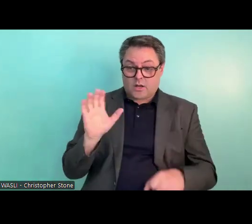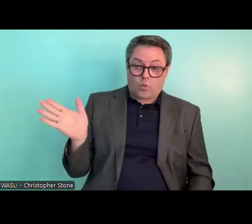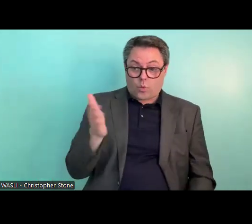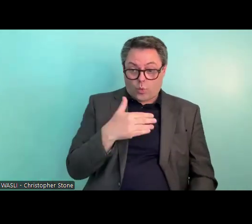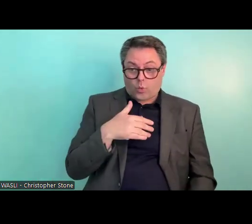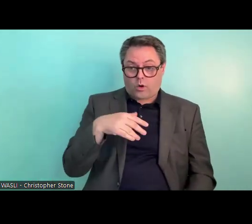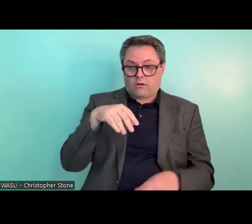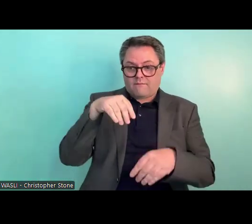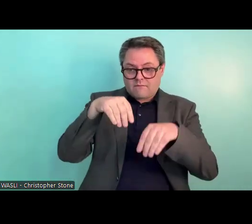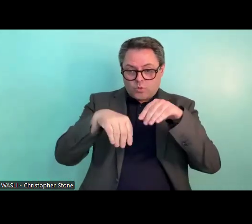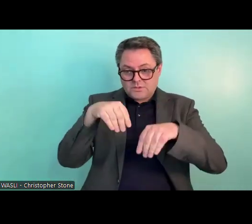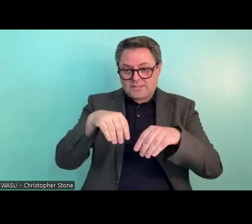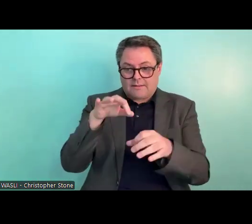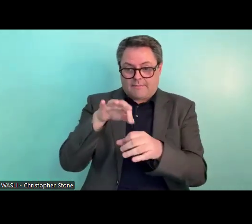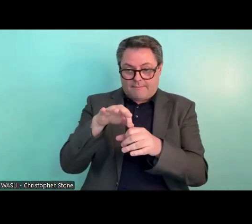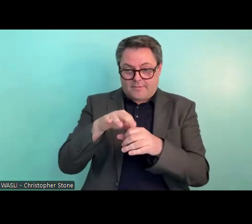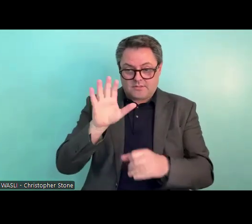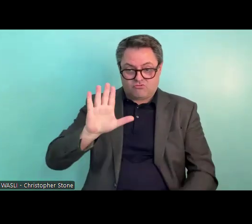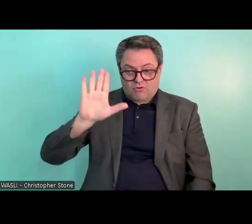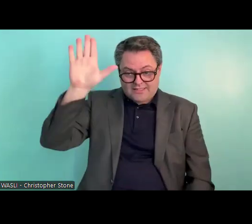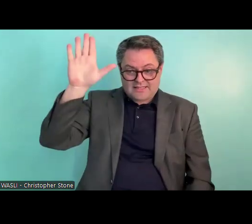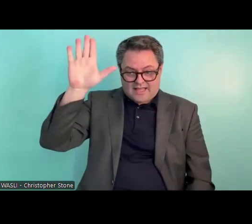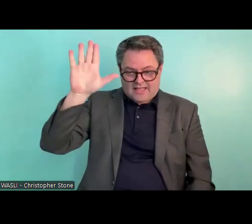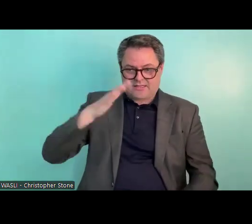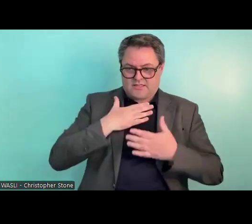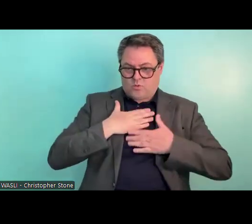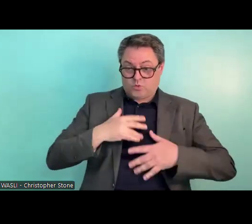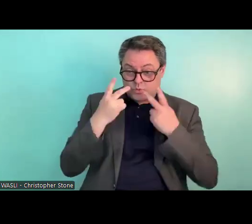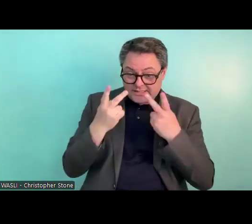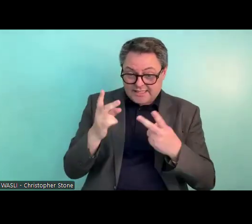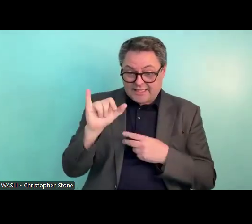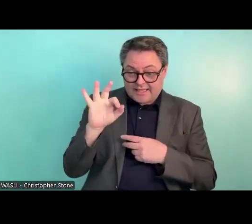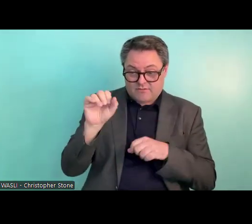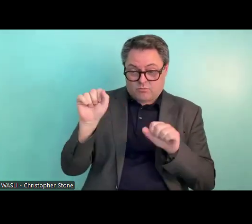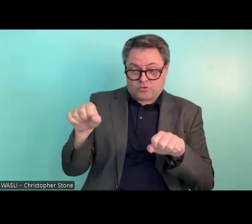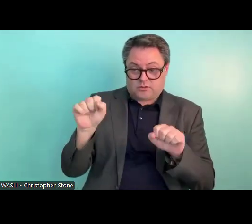advance. So all of the voting members,